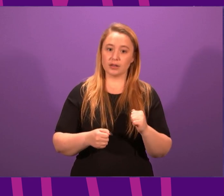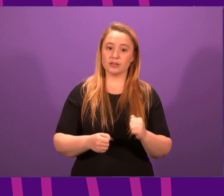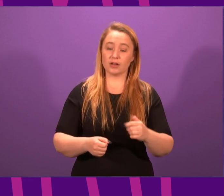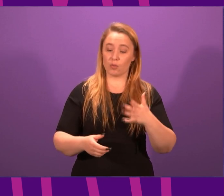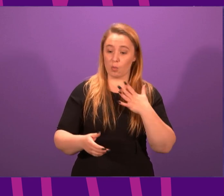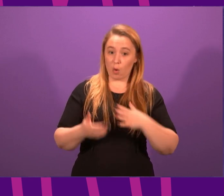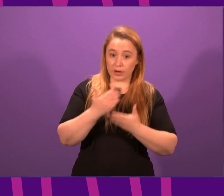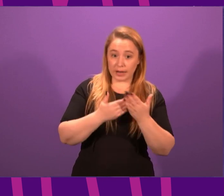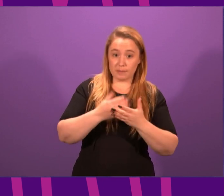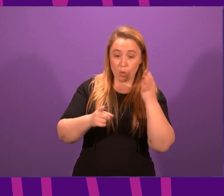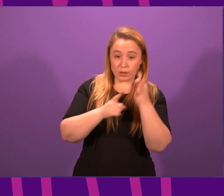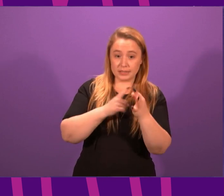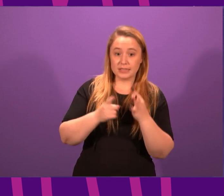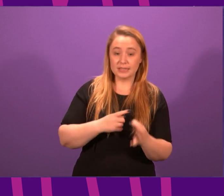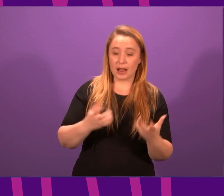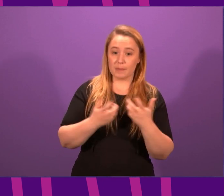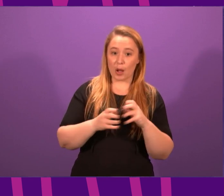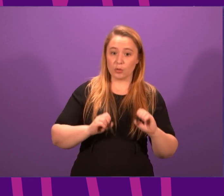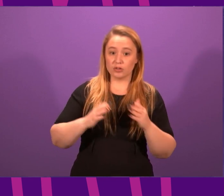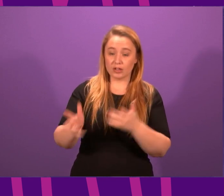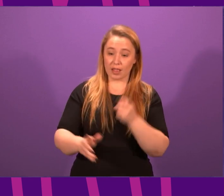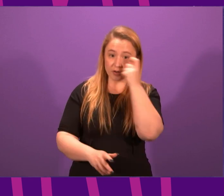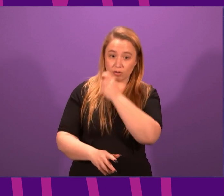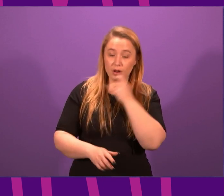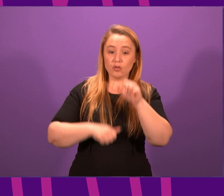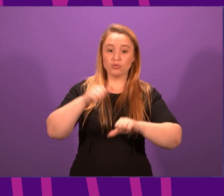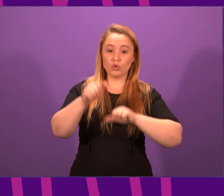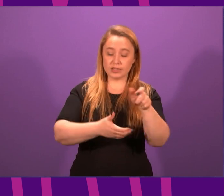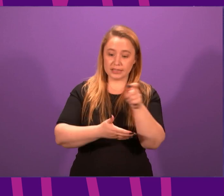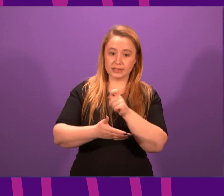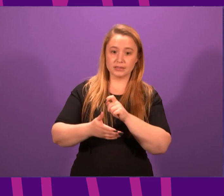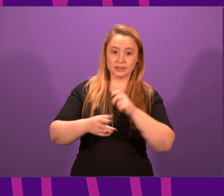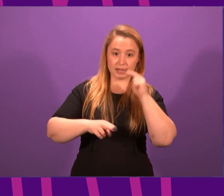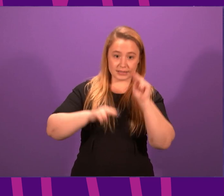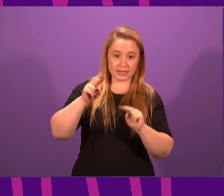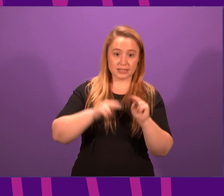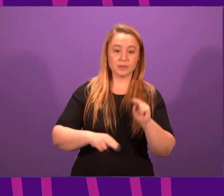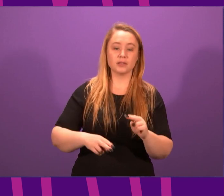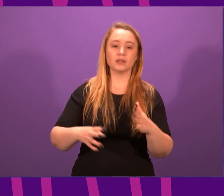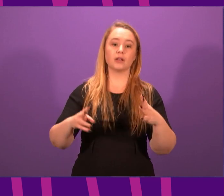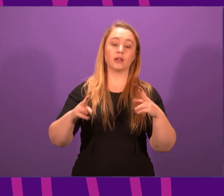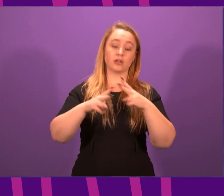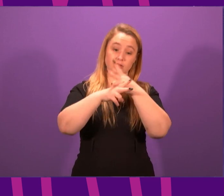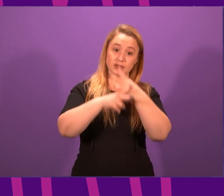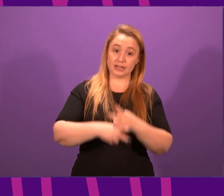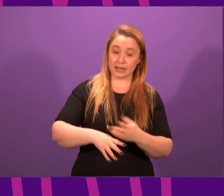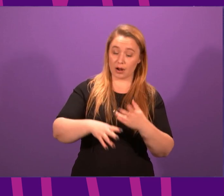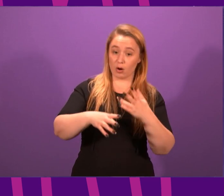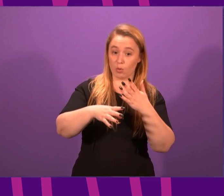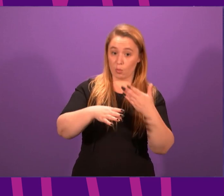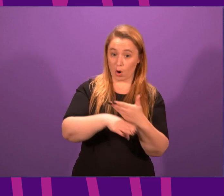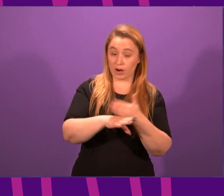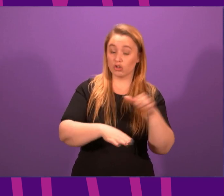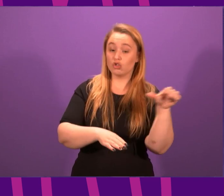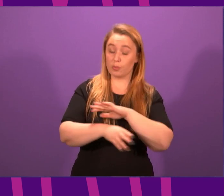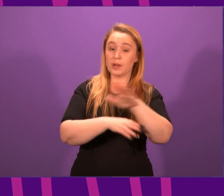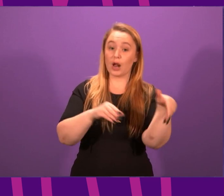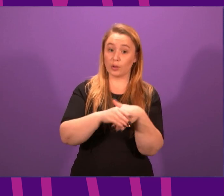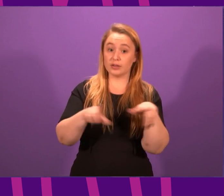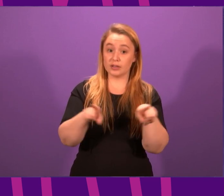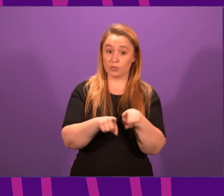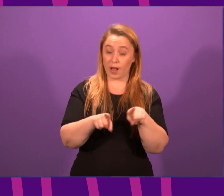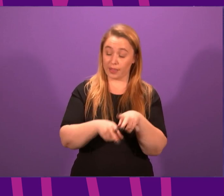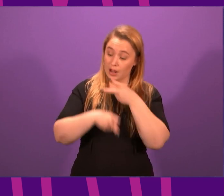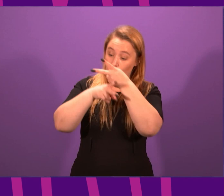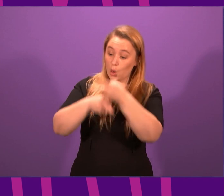detail on when it will be delivered. I understand that home care workers should also be included in that, that they look after people with